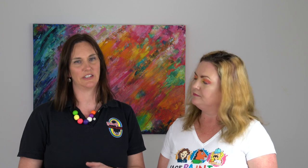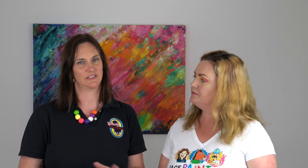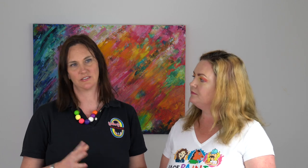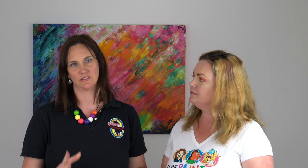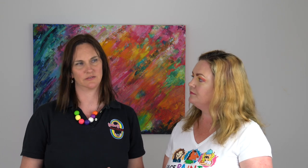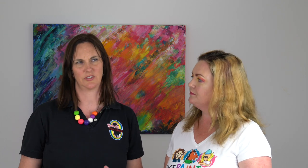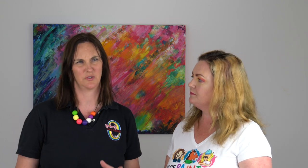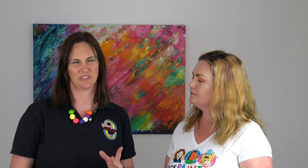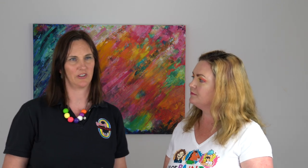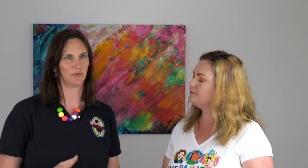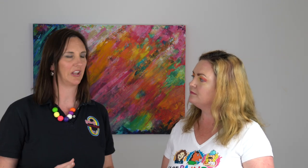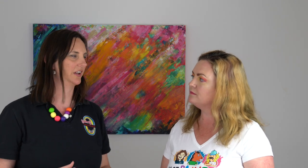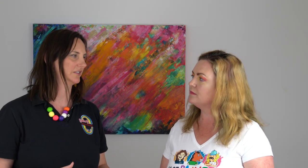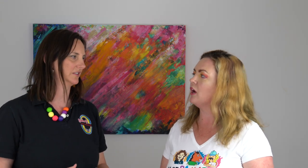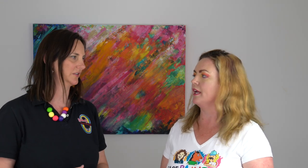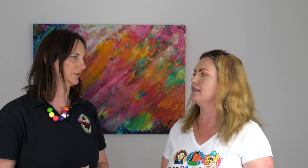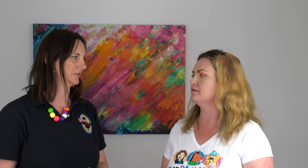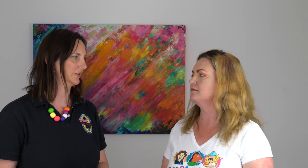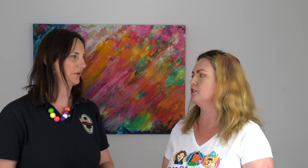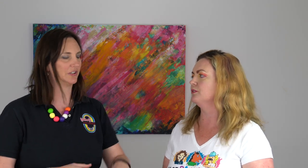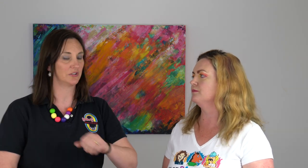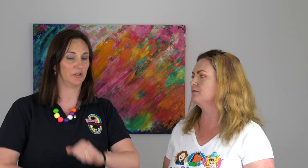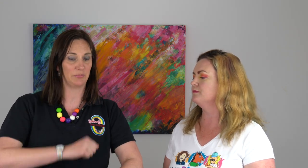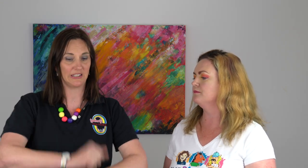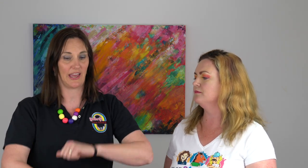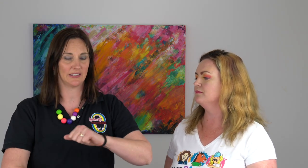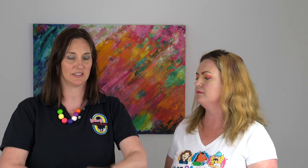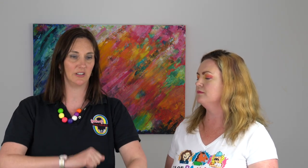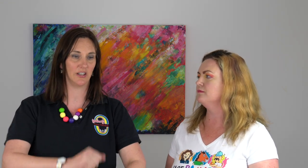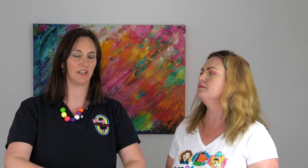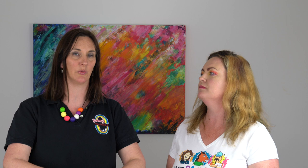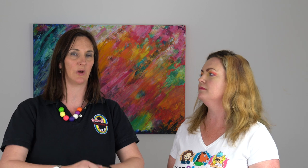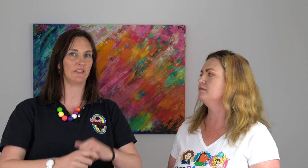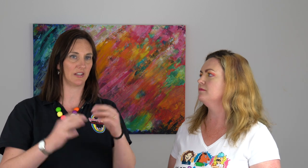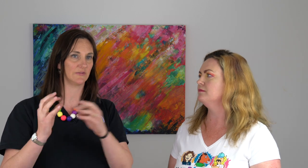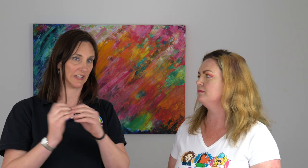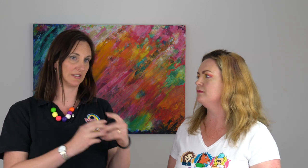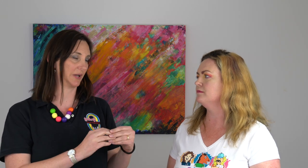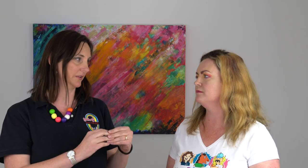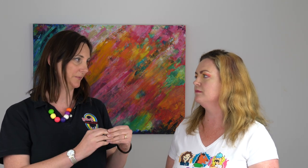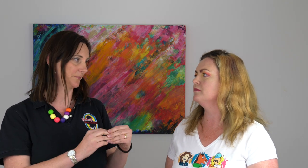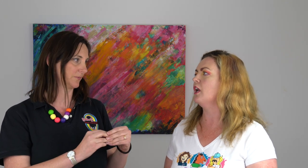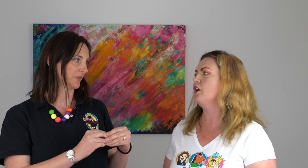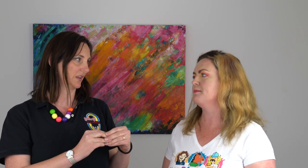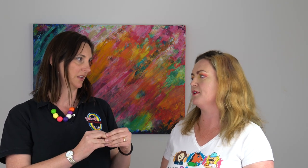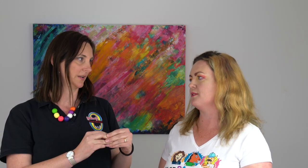is no real sign for that. Okay. You could do the big cat sign and then finger spell. Spots or